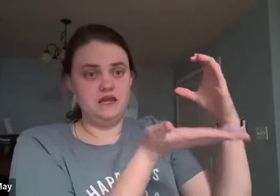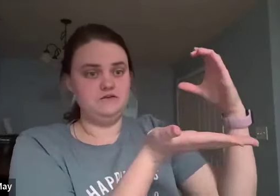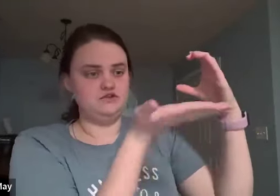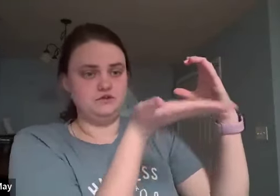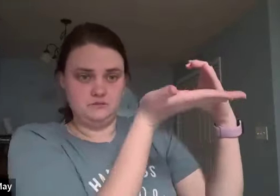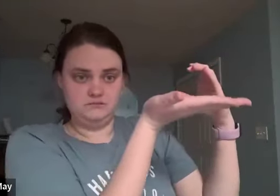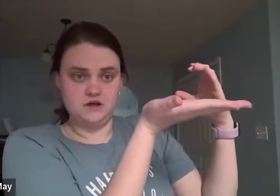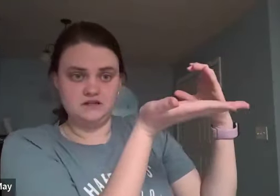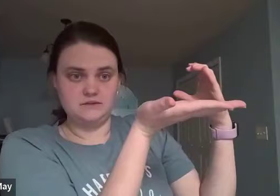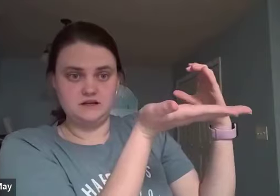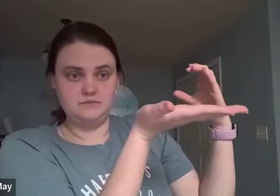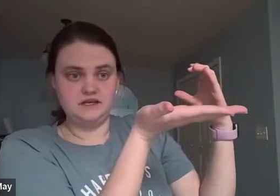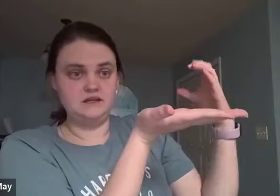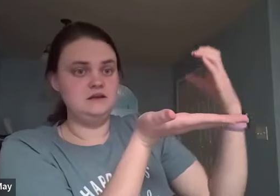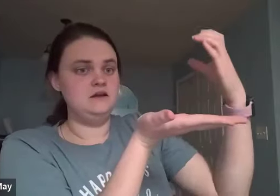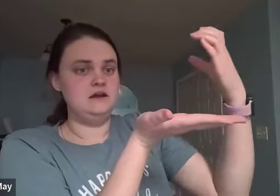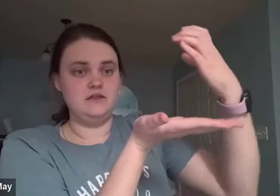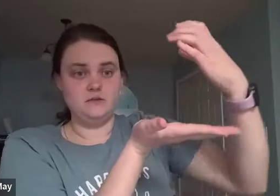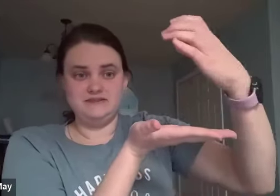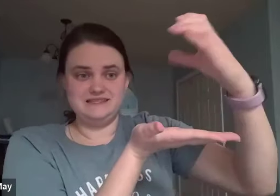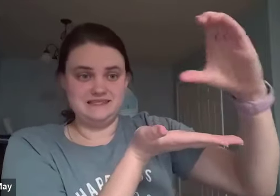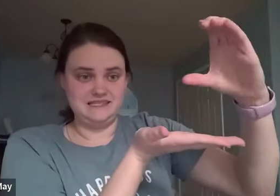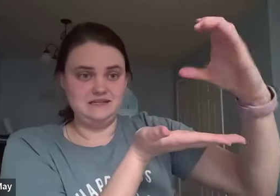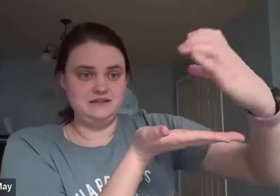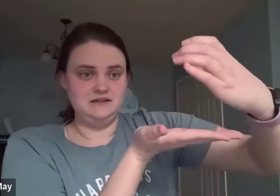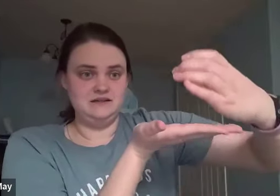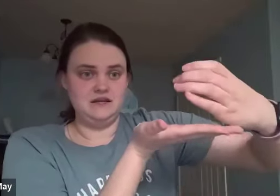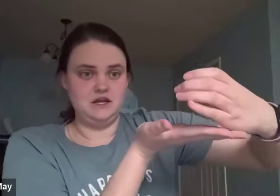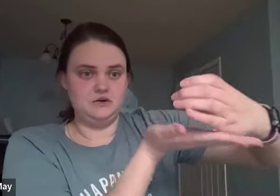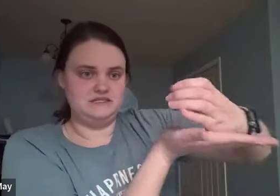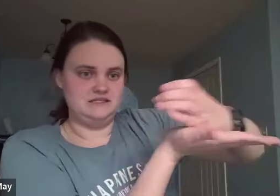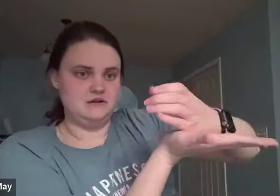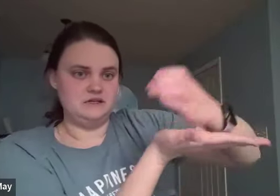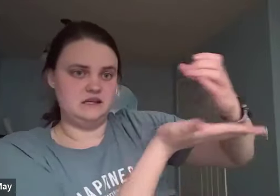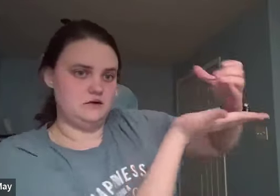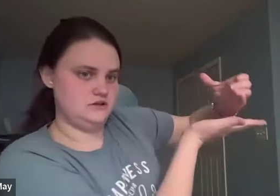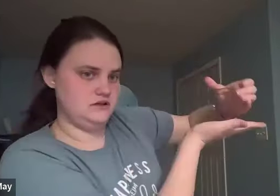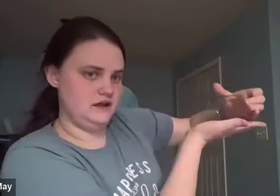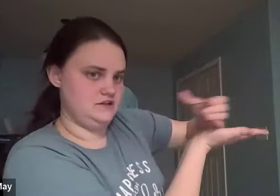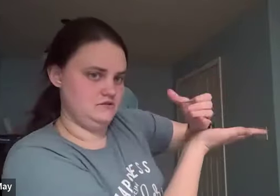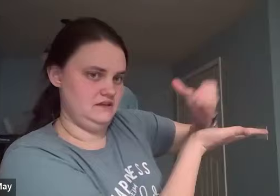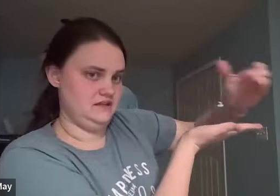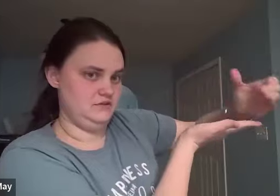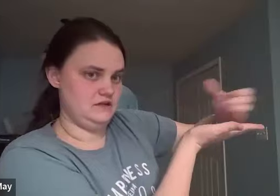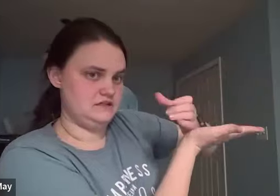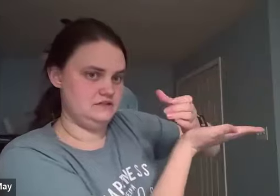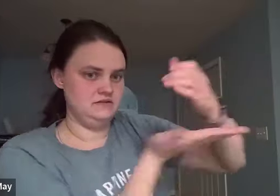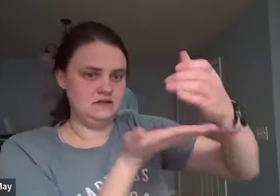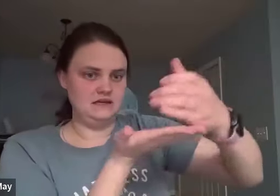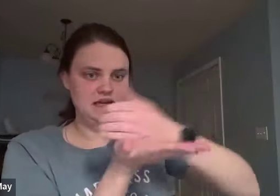cake, they'll do their non-dominant up again, and they'll make this C and go sideways. Like I'll turn it like I do, like they do this.